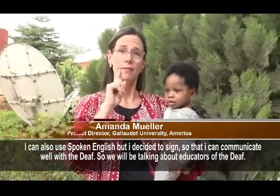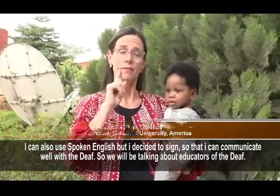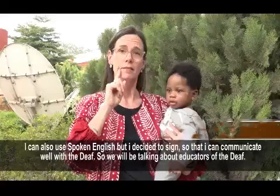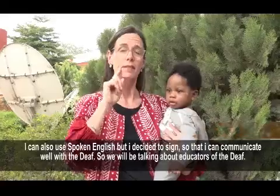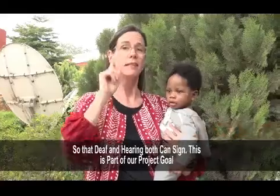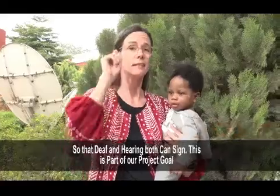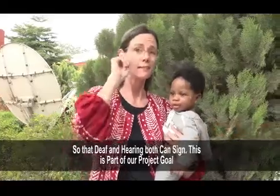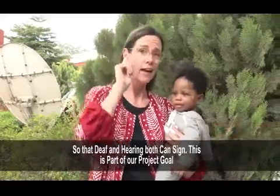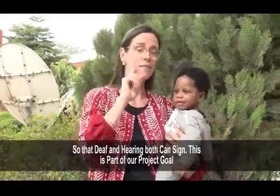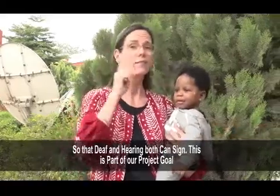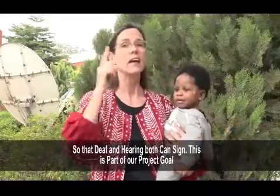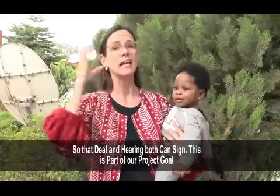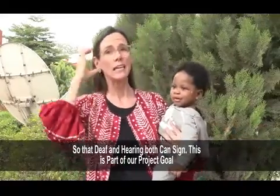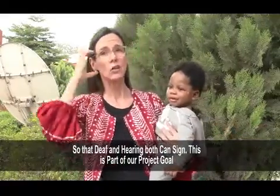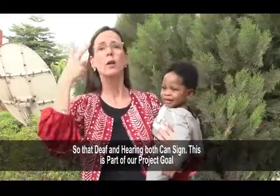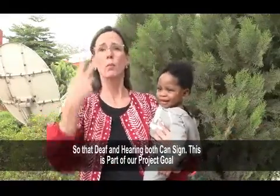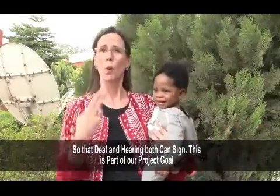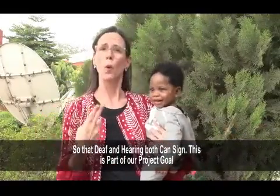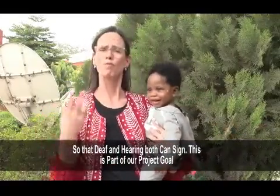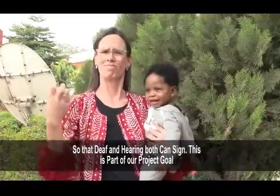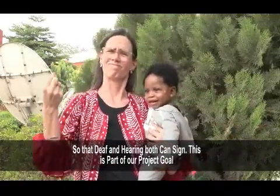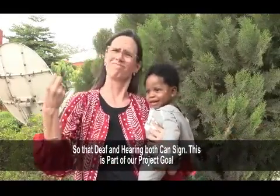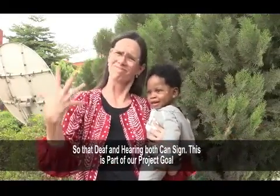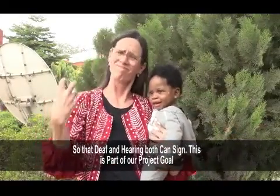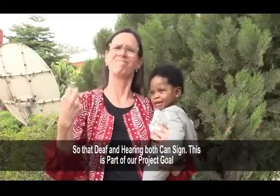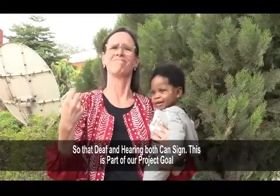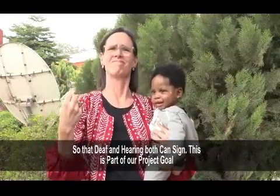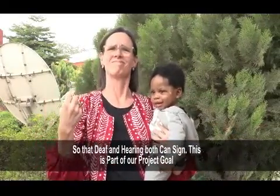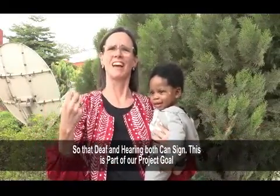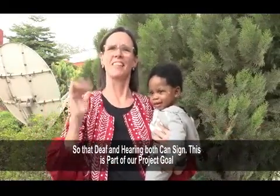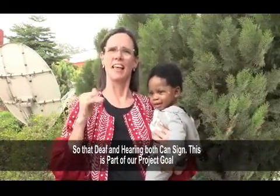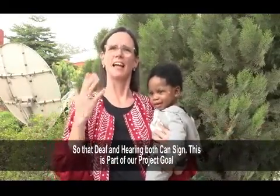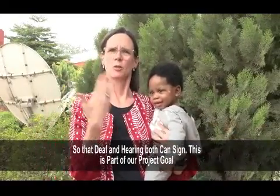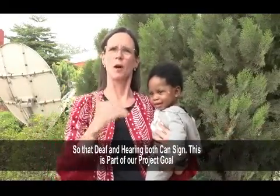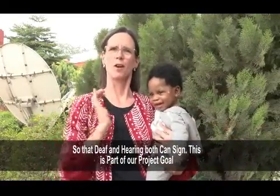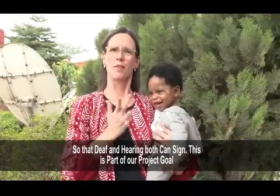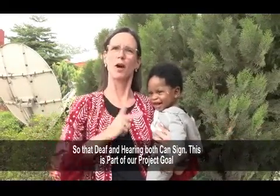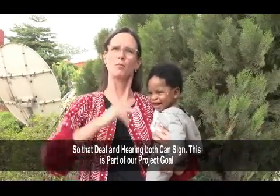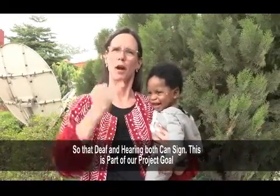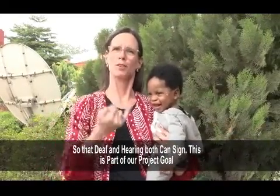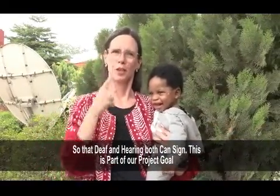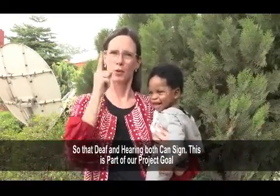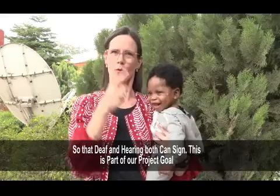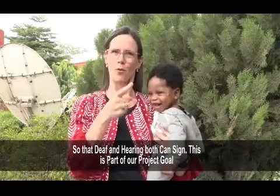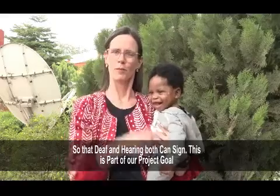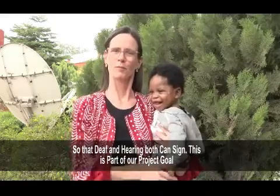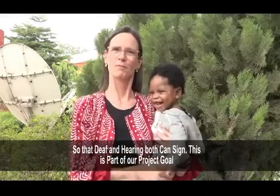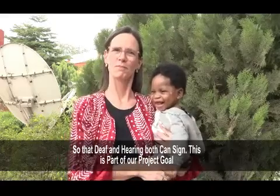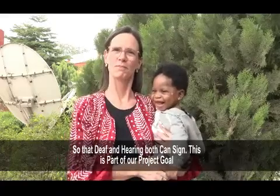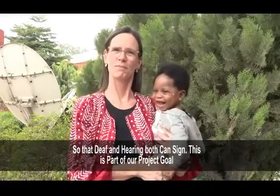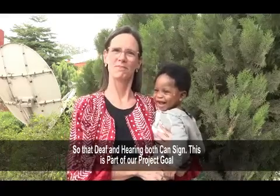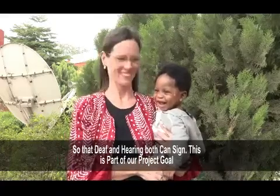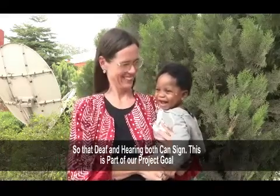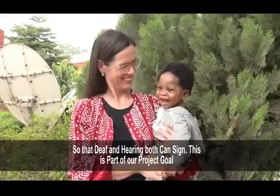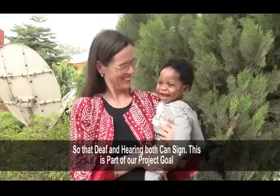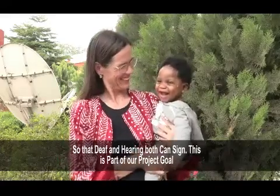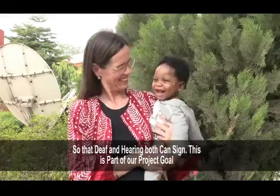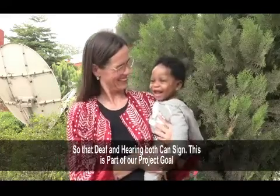deaf. So deaf and hearing both can sign. So that is part of our project goal. They